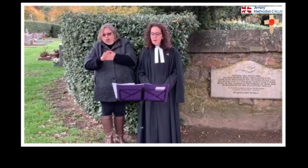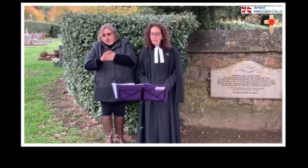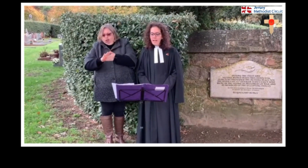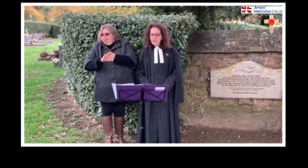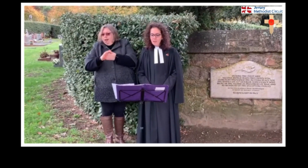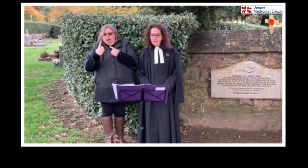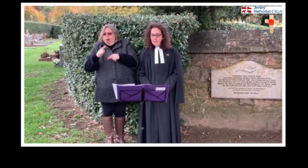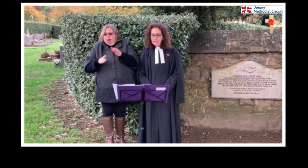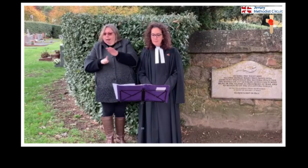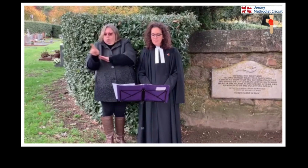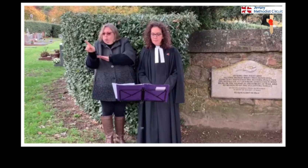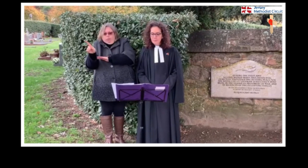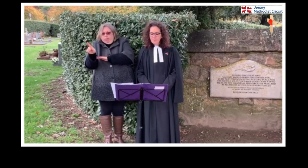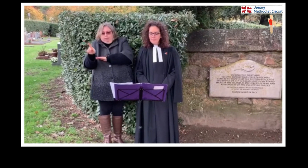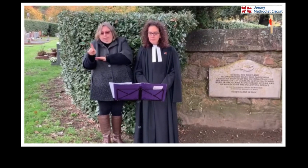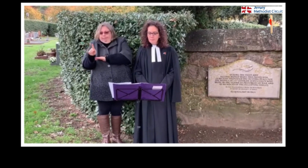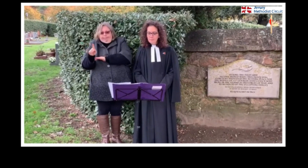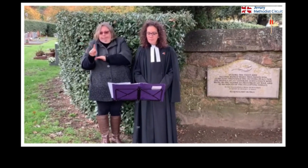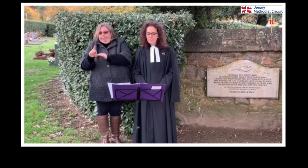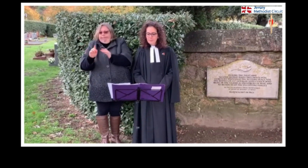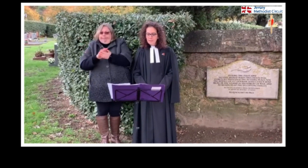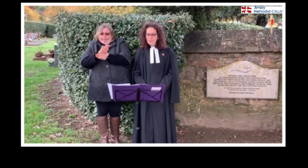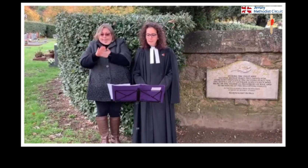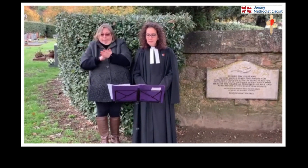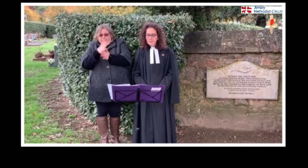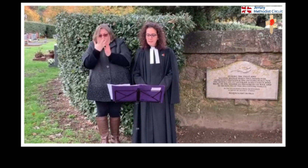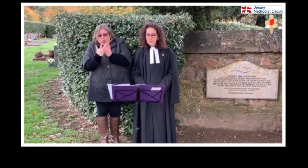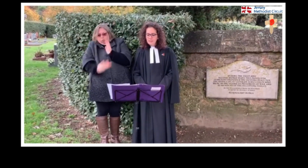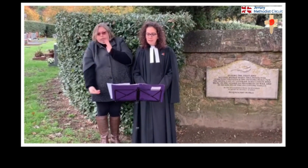high number of casualties.